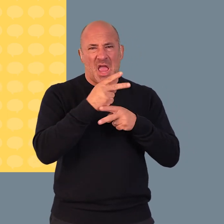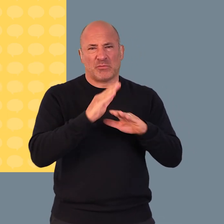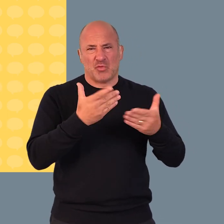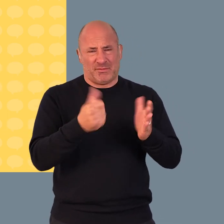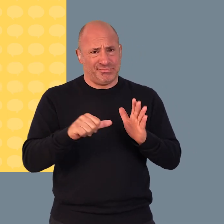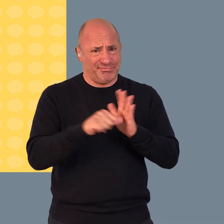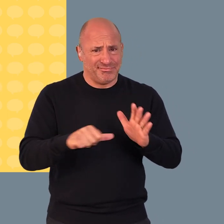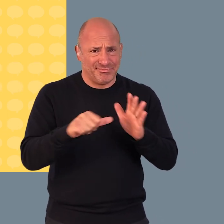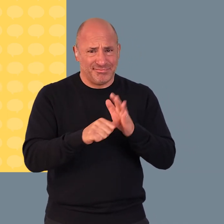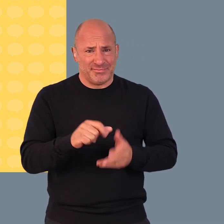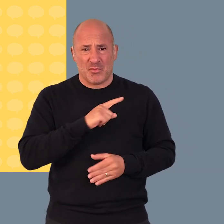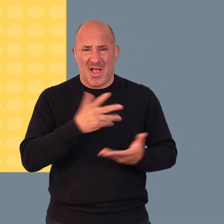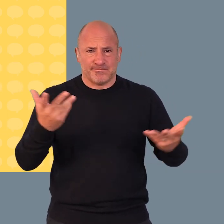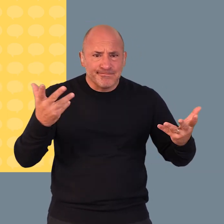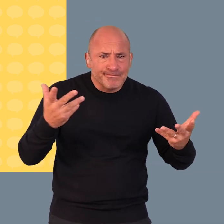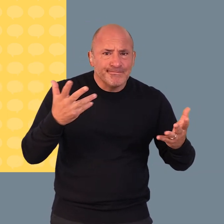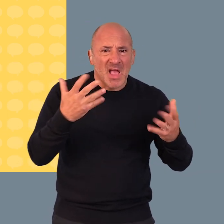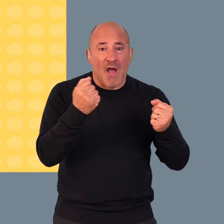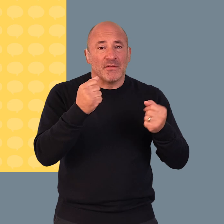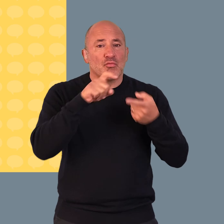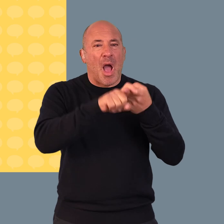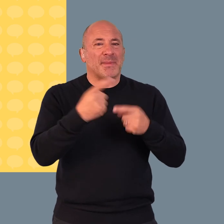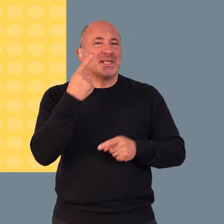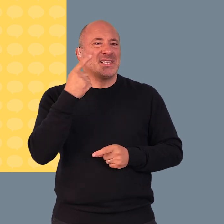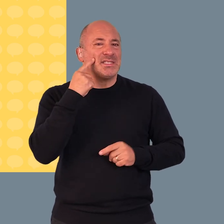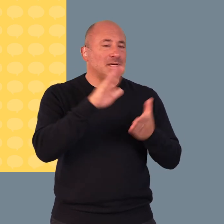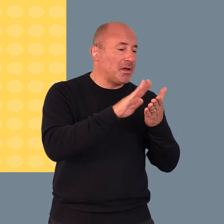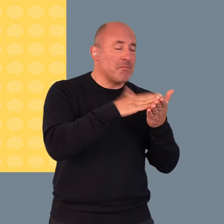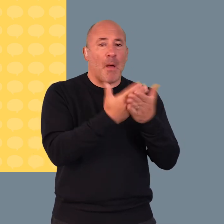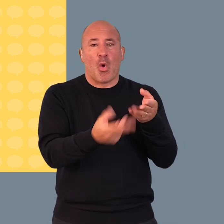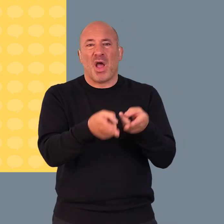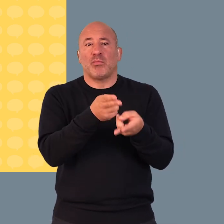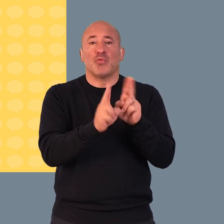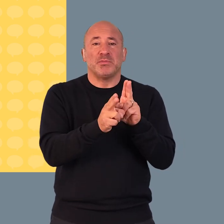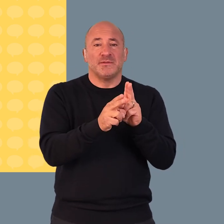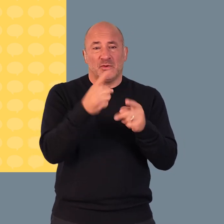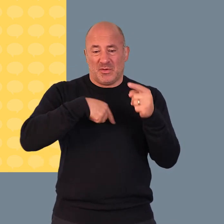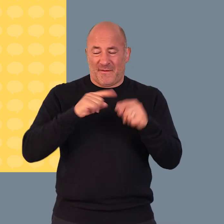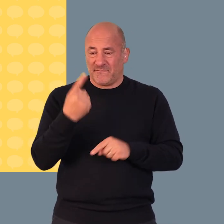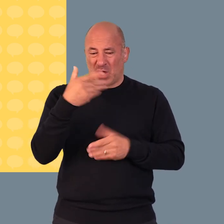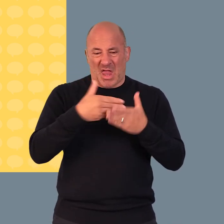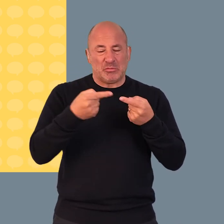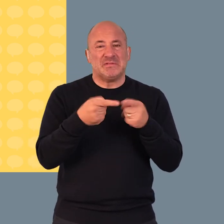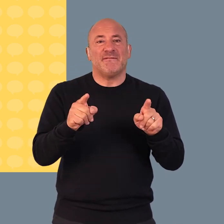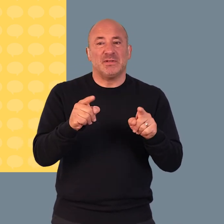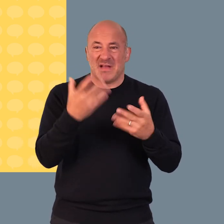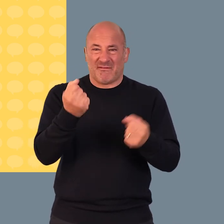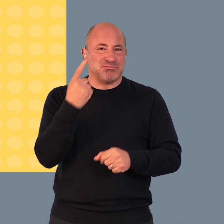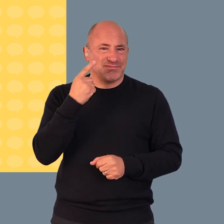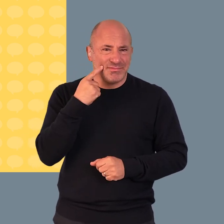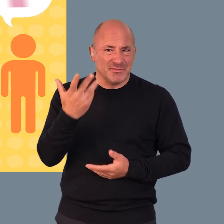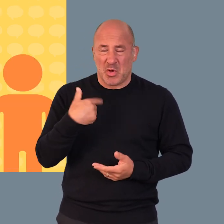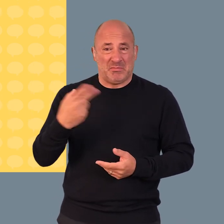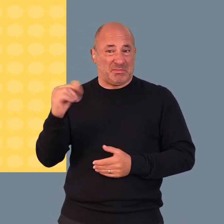access health and care services because there isn't a reliable and easy-to-use service to translate or interpret for people who have a different